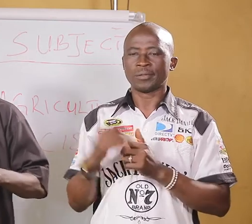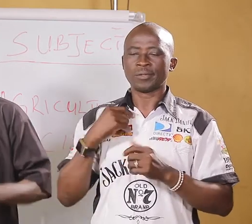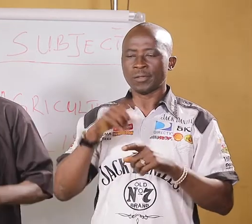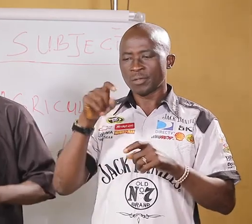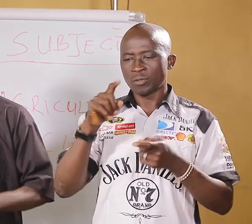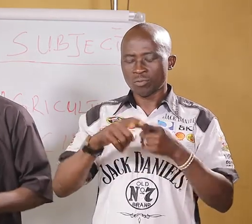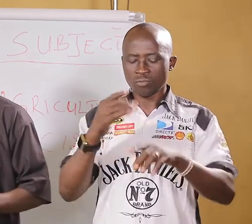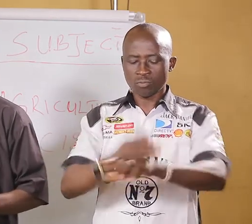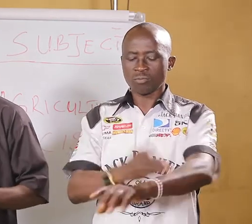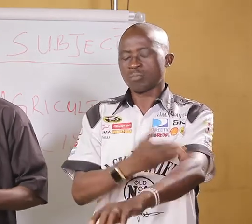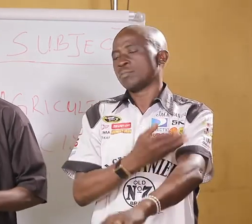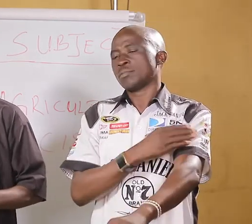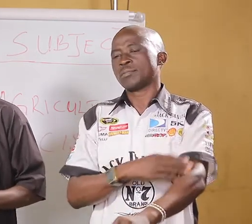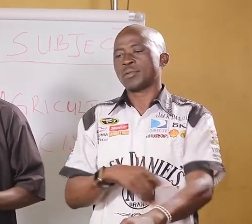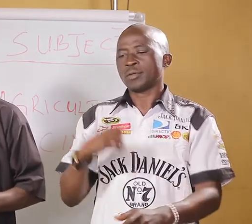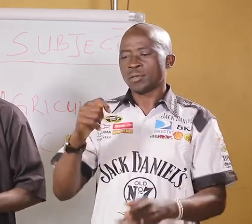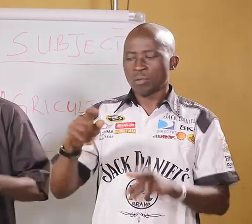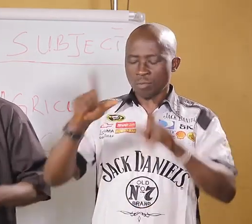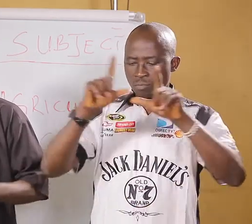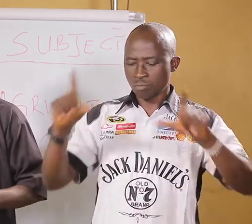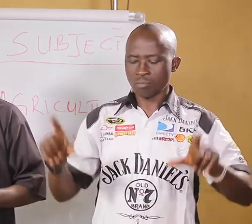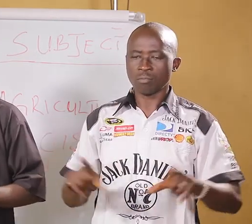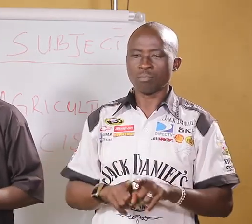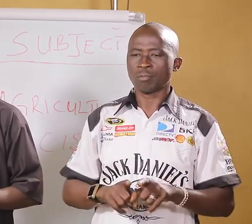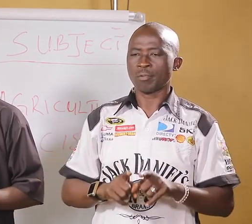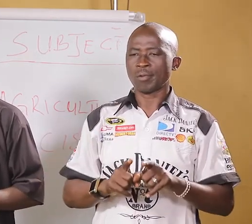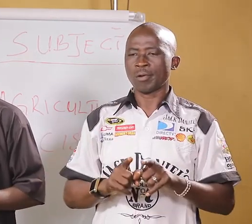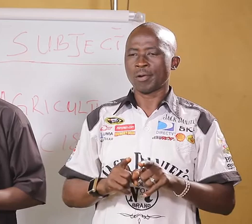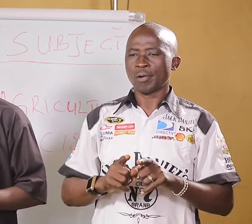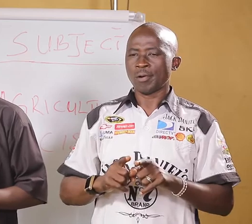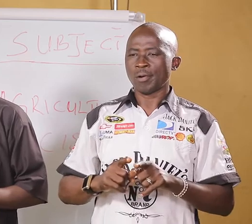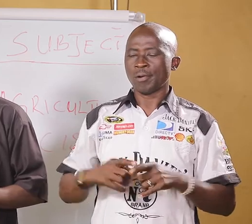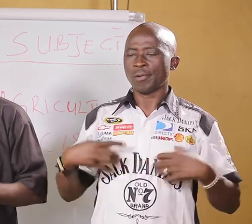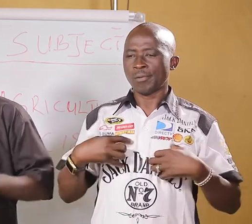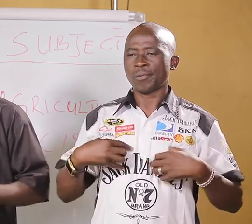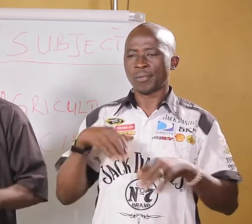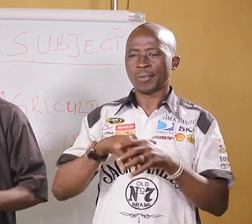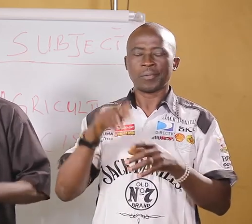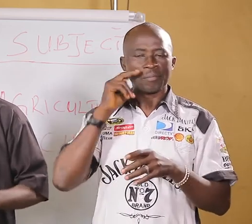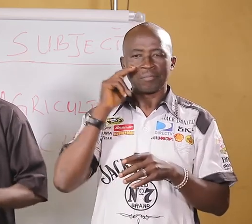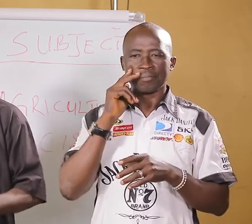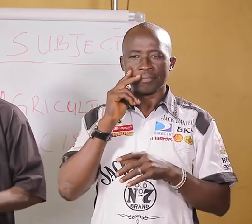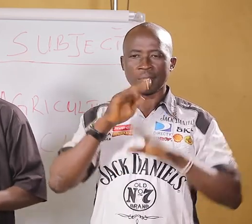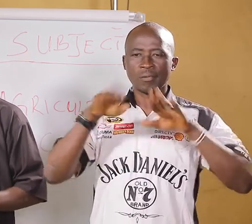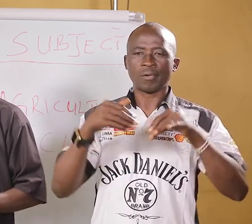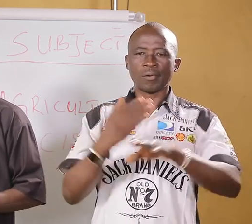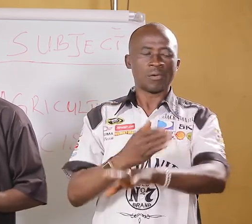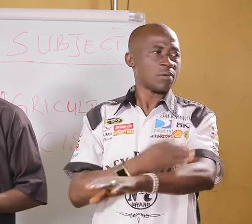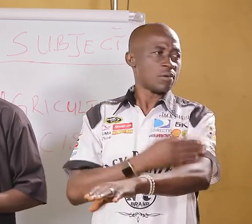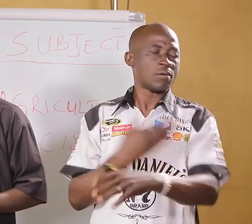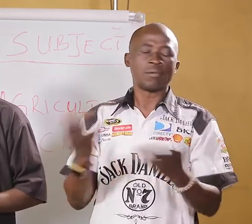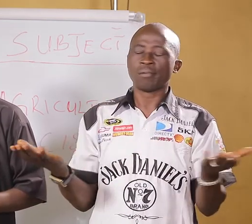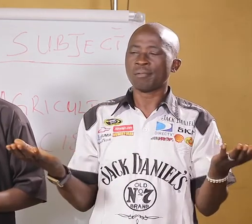to improve those local breeds that we are rearing in the country. How do we improve